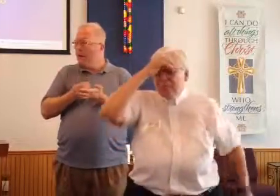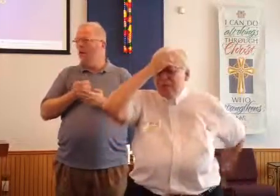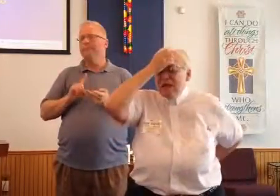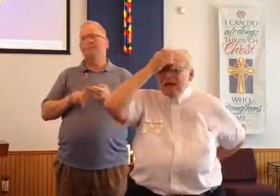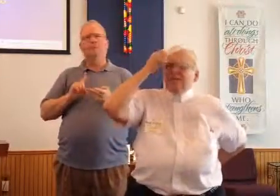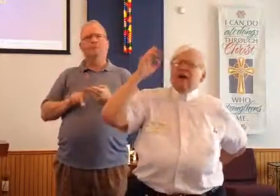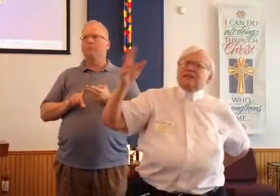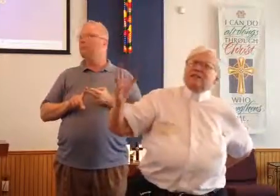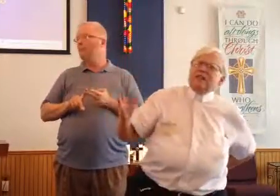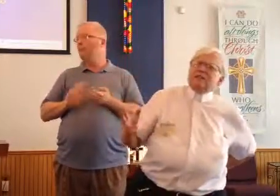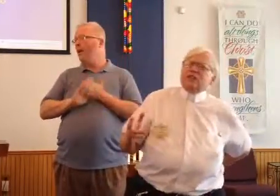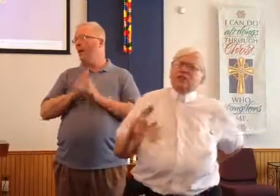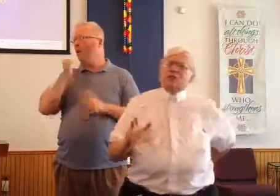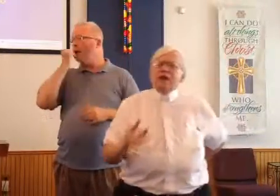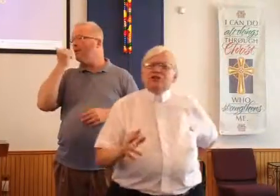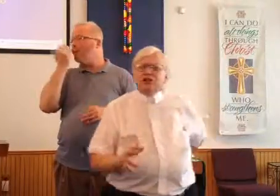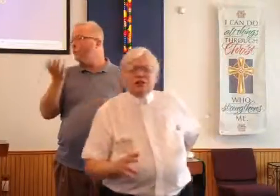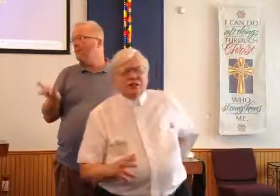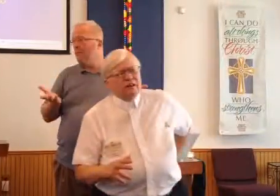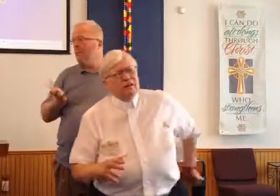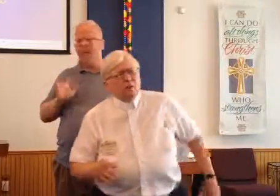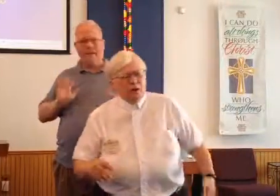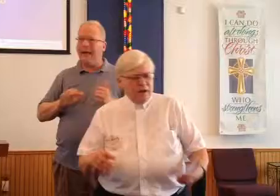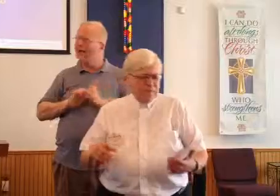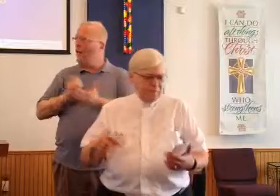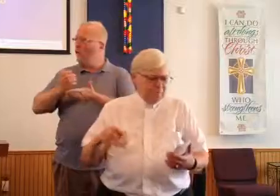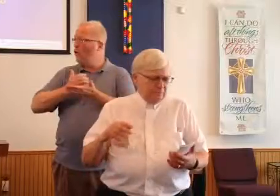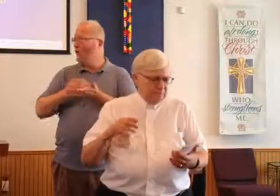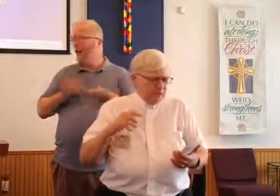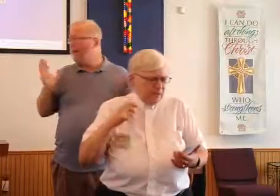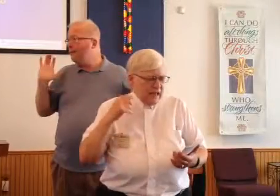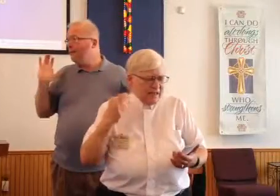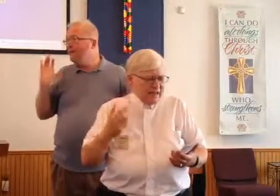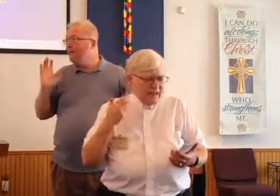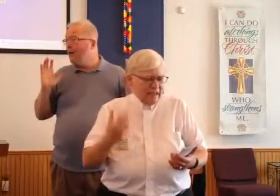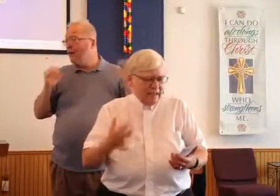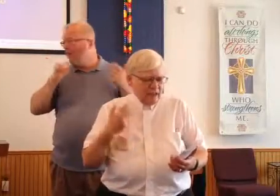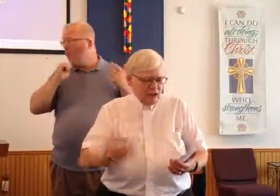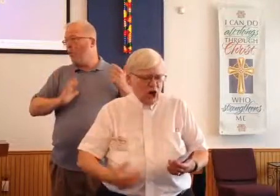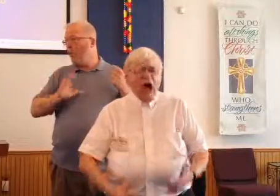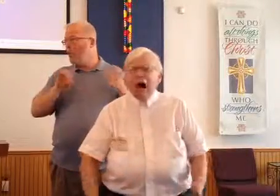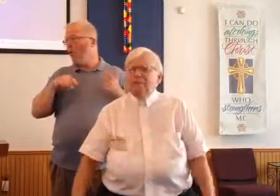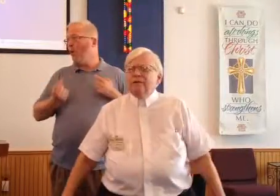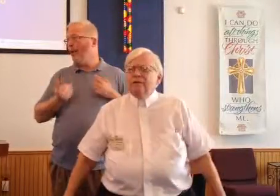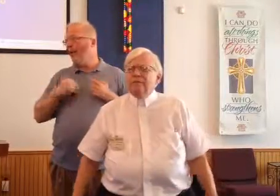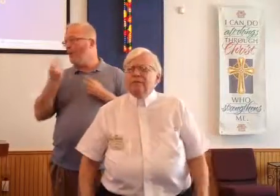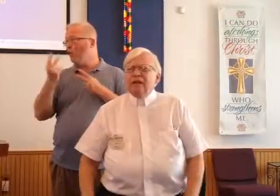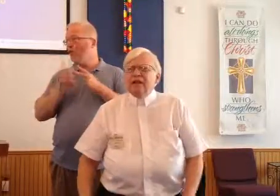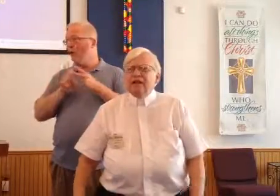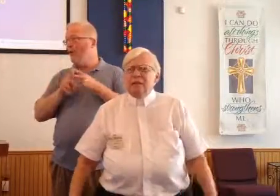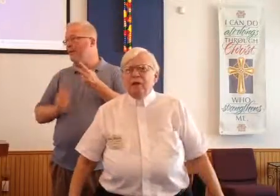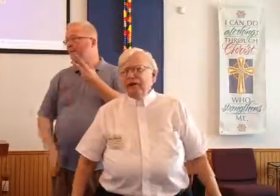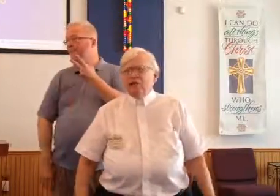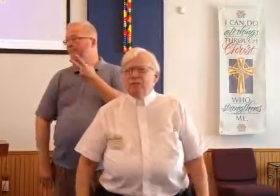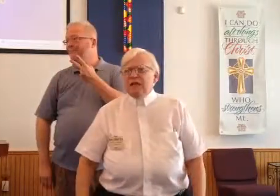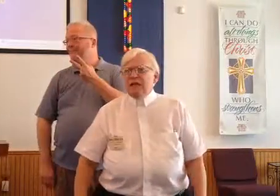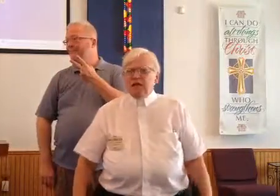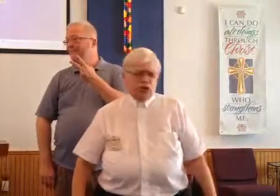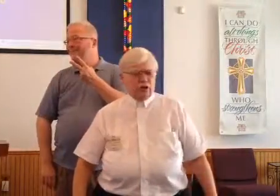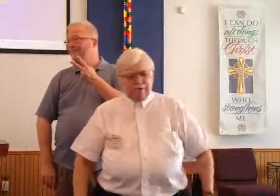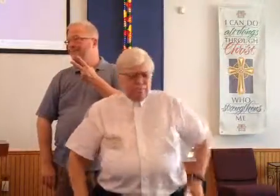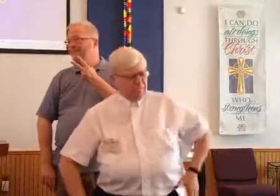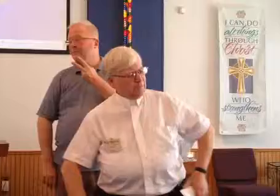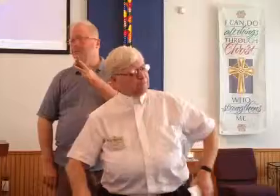Now, many of us have had situations where we've had to take that job that might just